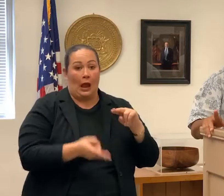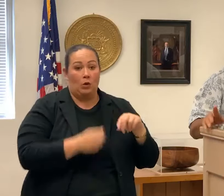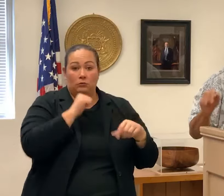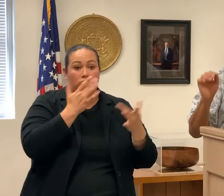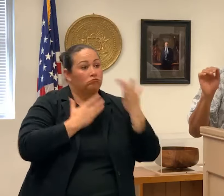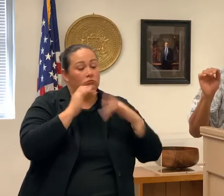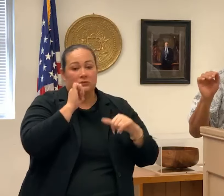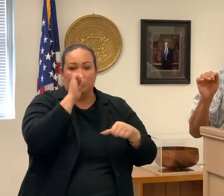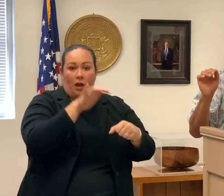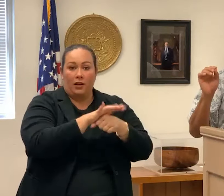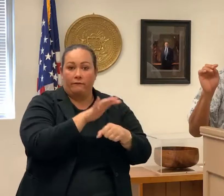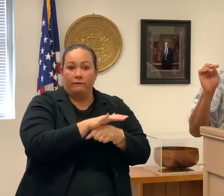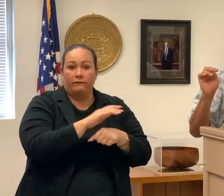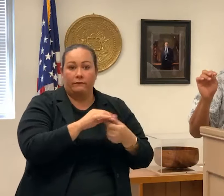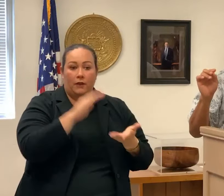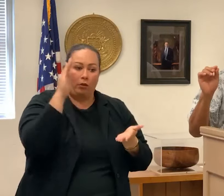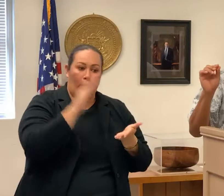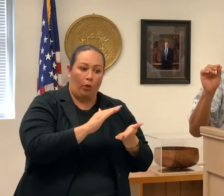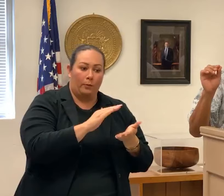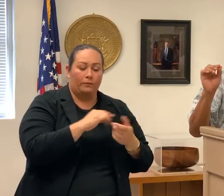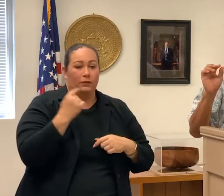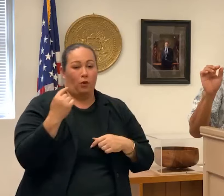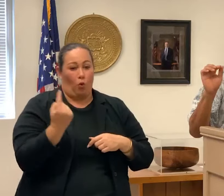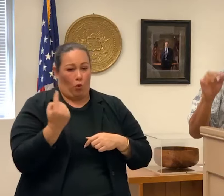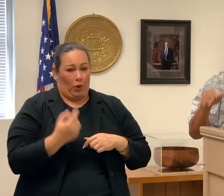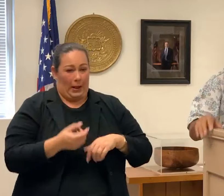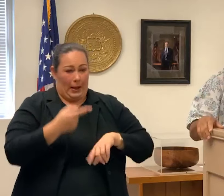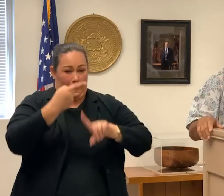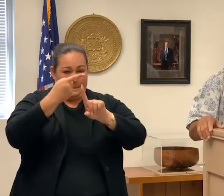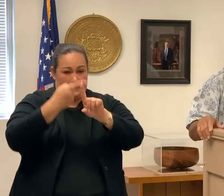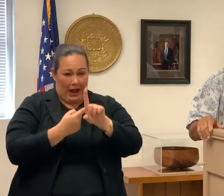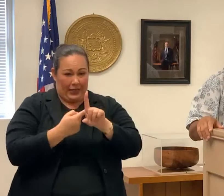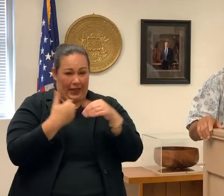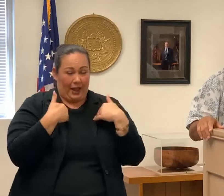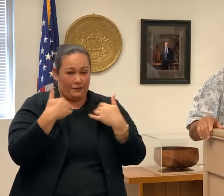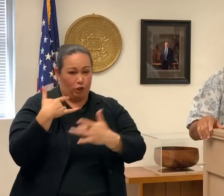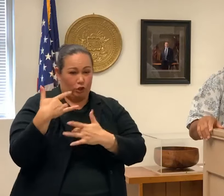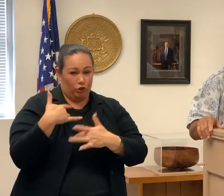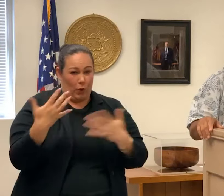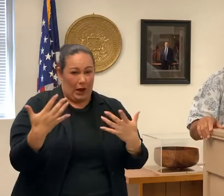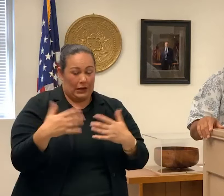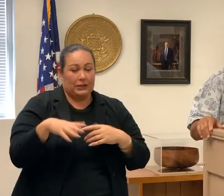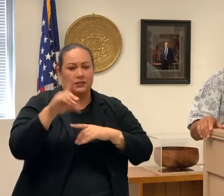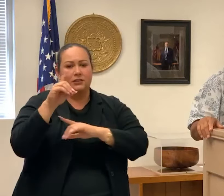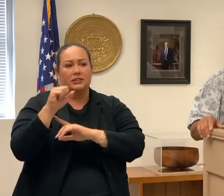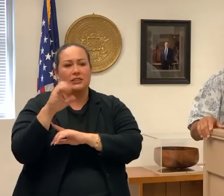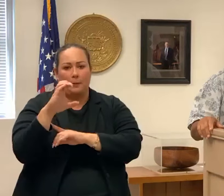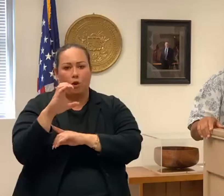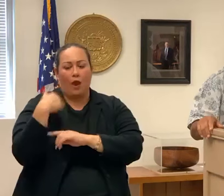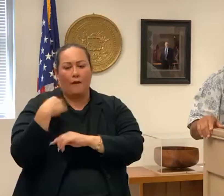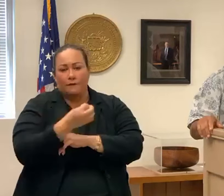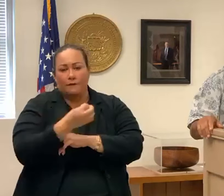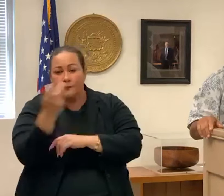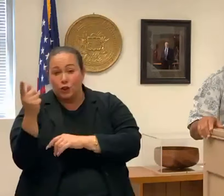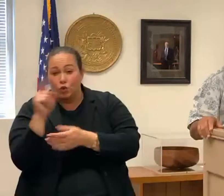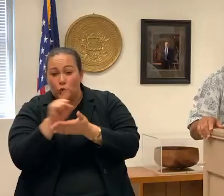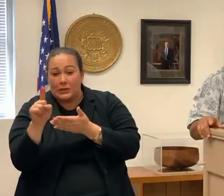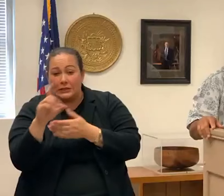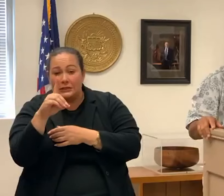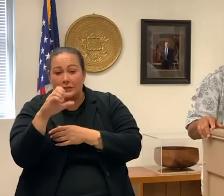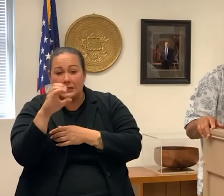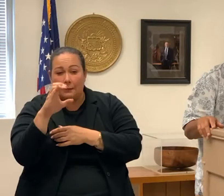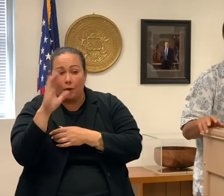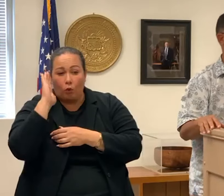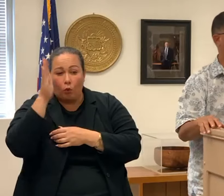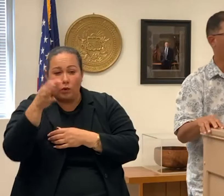The only month that they have some concerns is December. And there's a few weeks in December, but I'm very